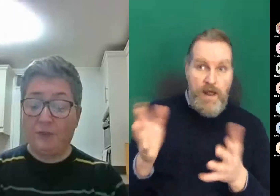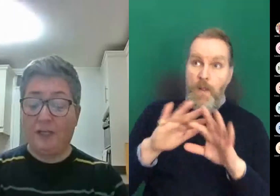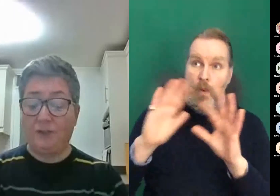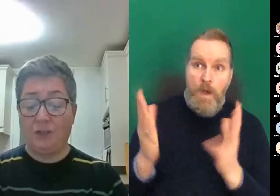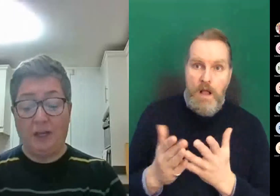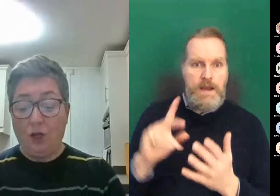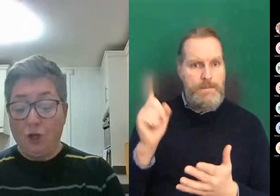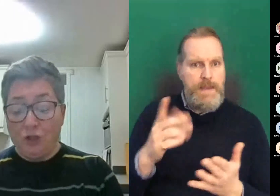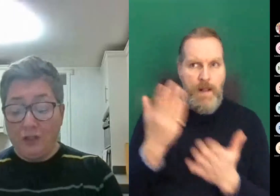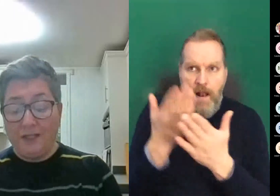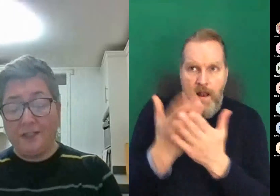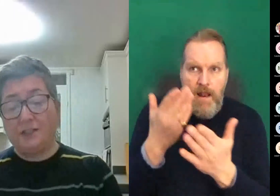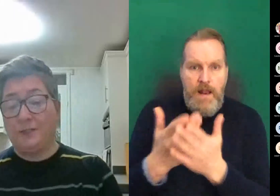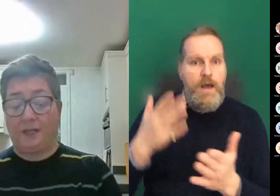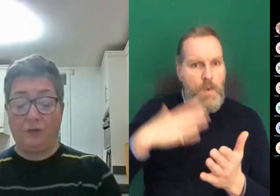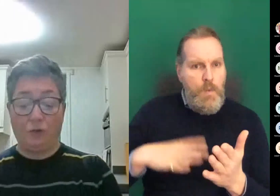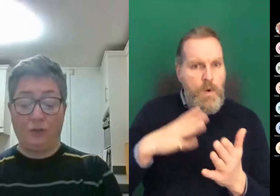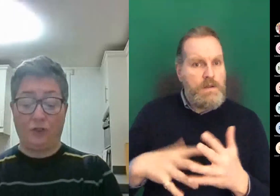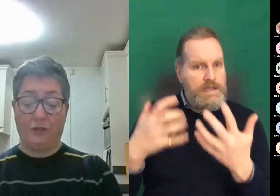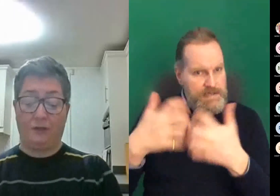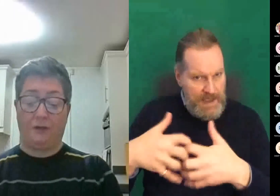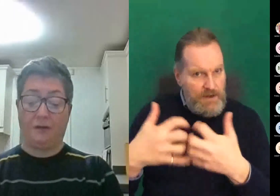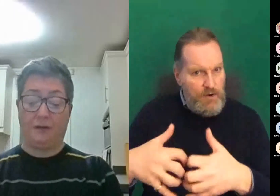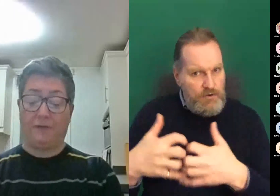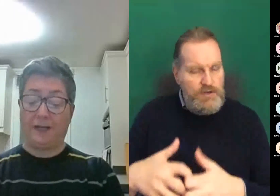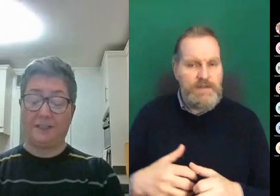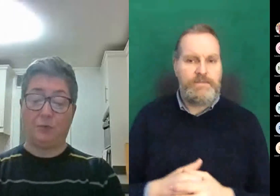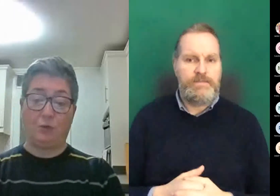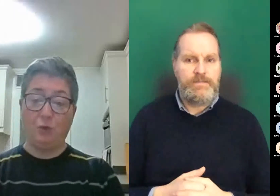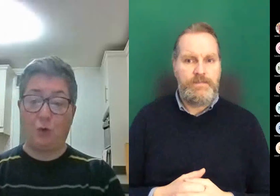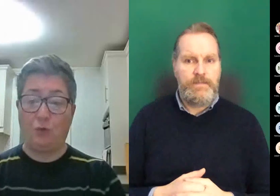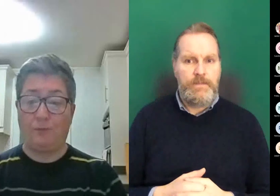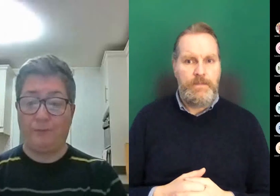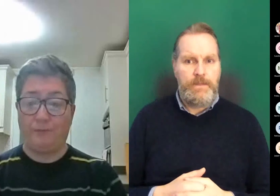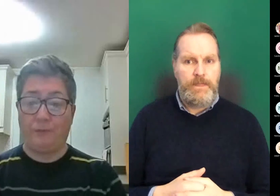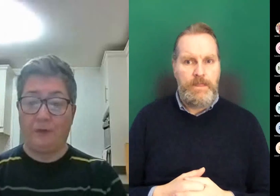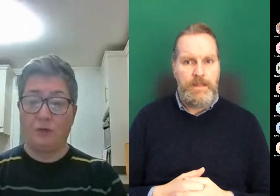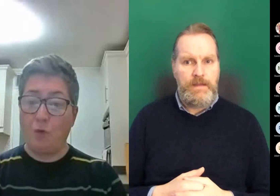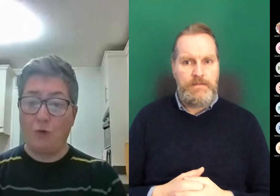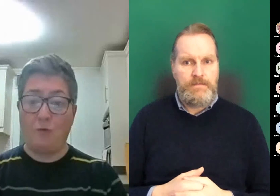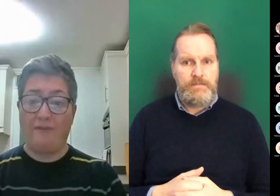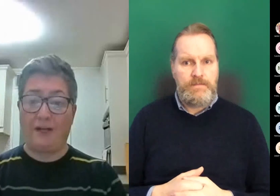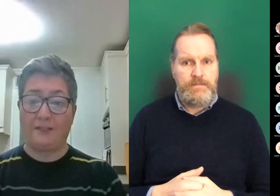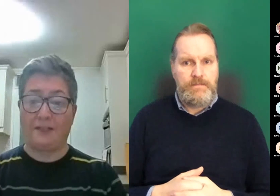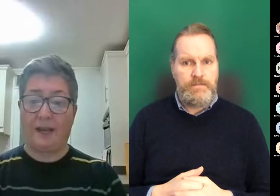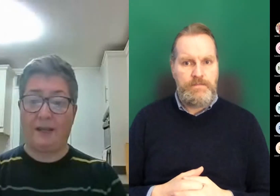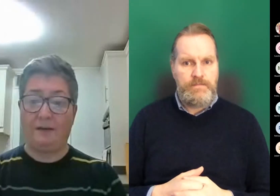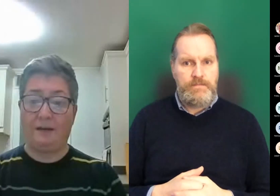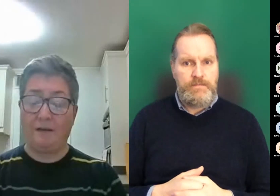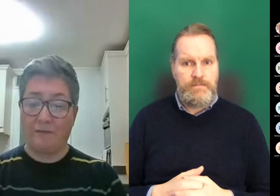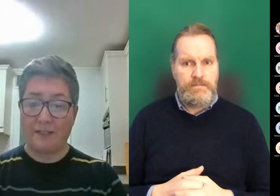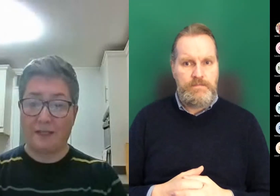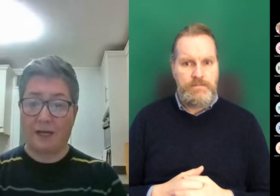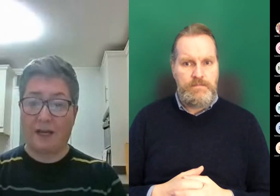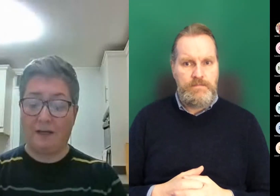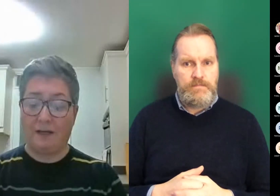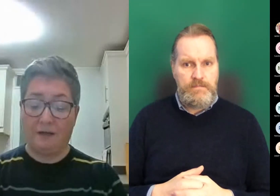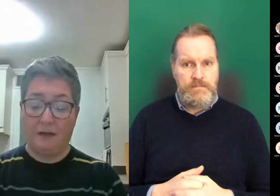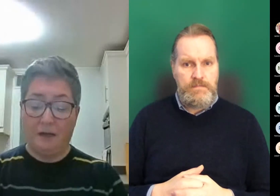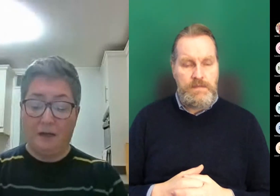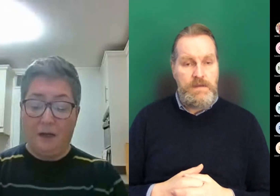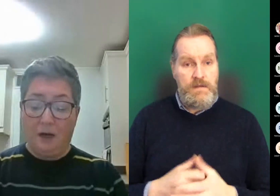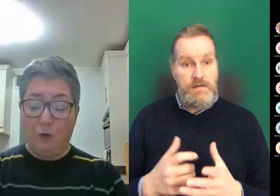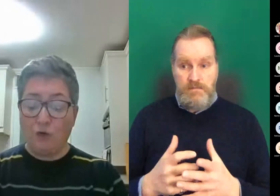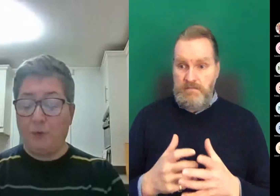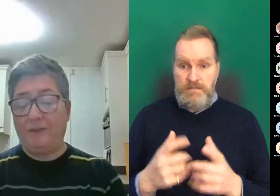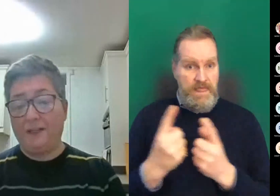rise exponentially. Today's the slowest technology advancement will grow. Tomorrow it will be faster again and faster